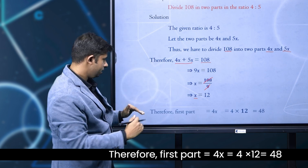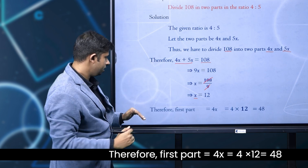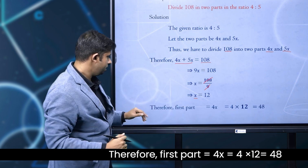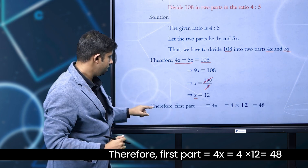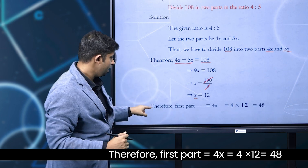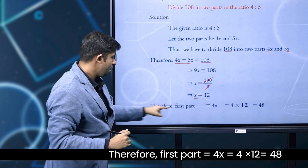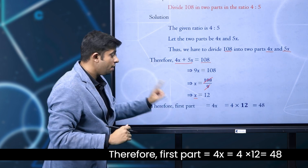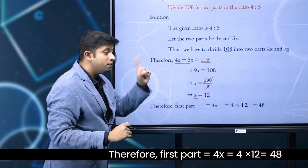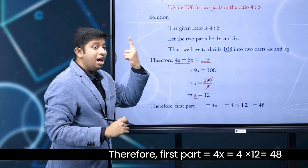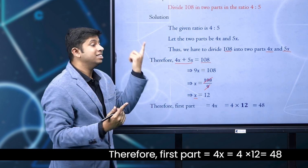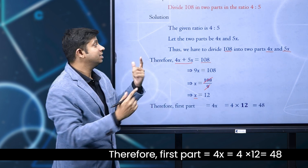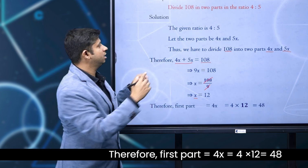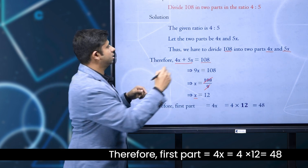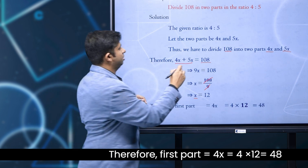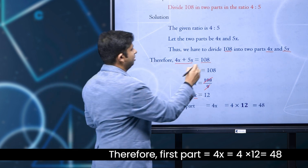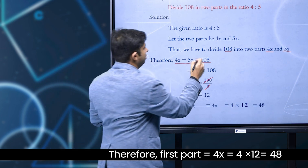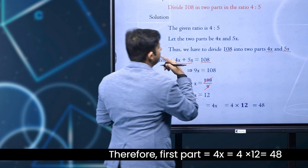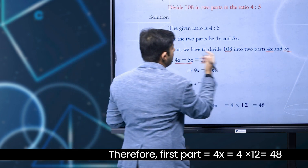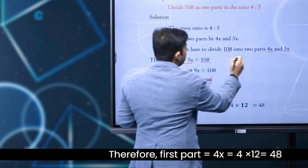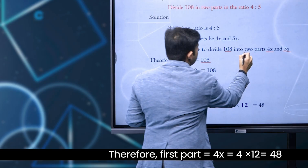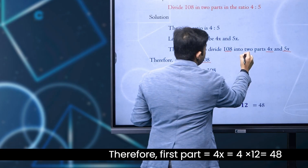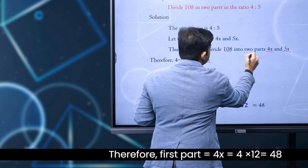Therefore, the first part, 4x, is equal to